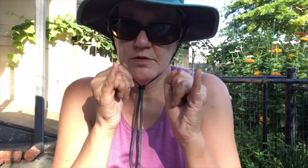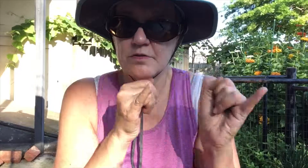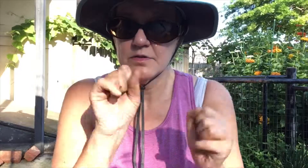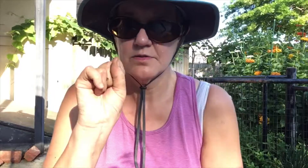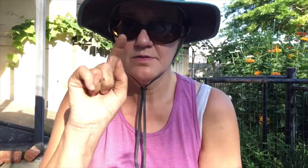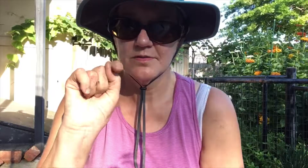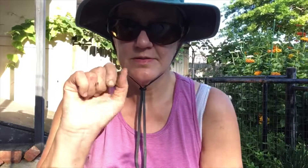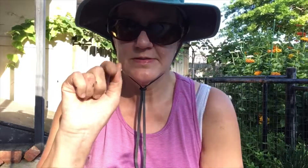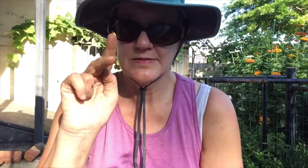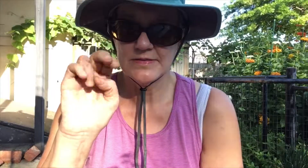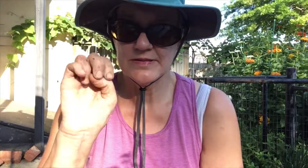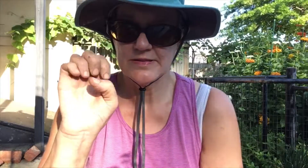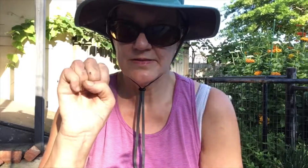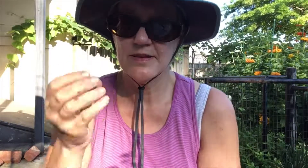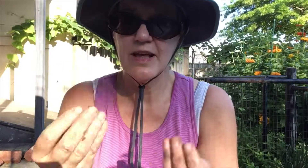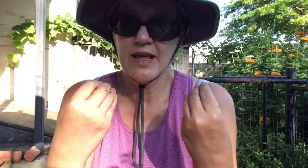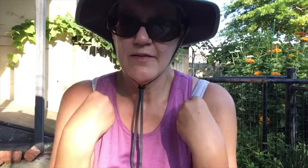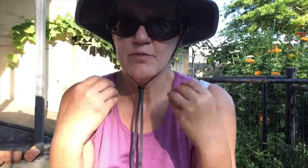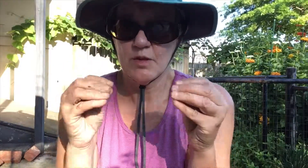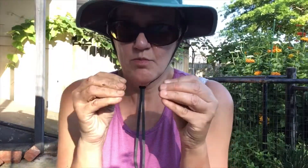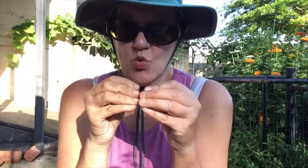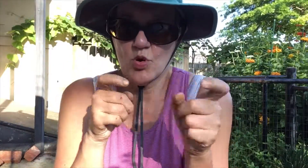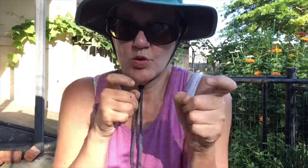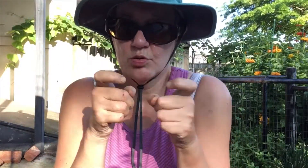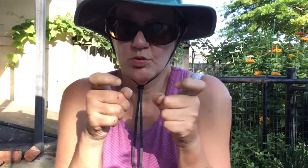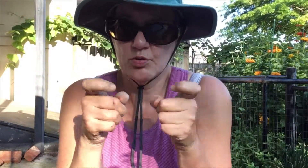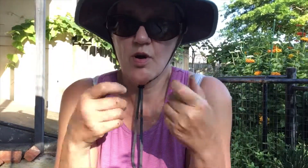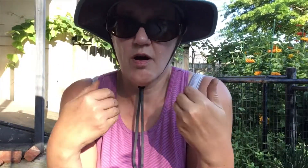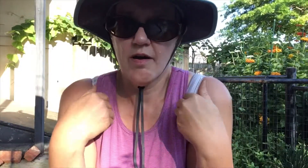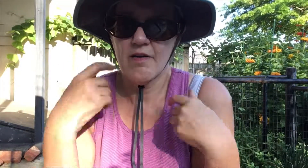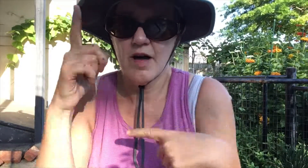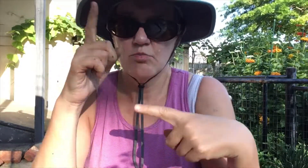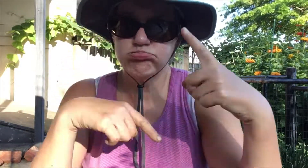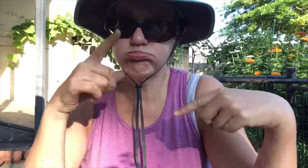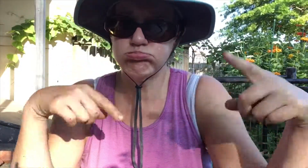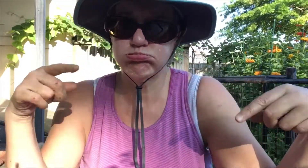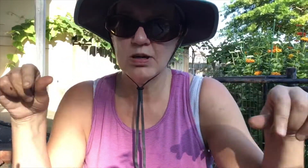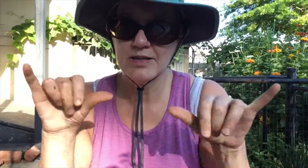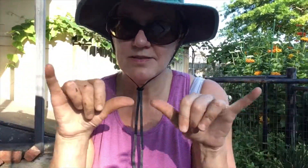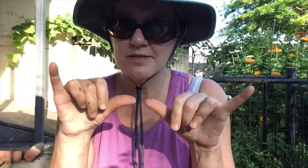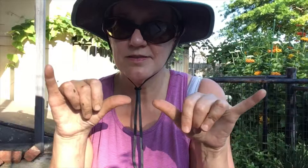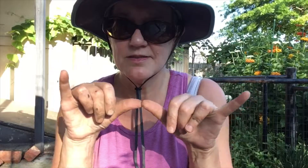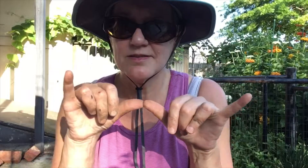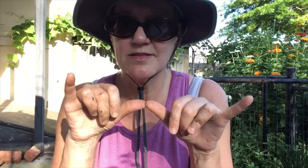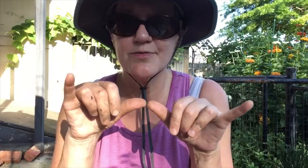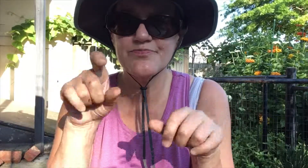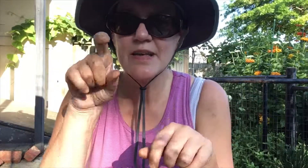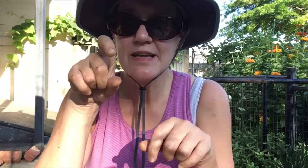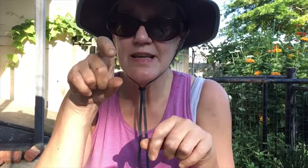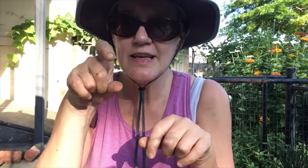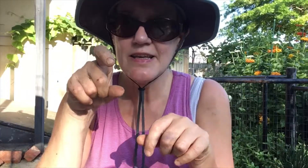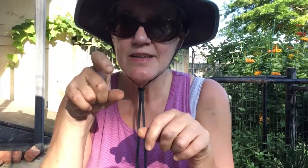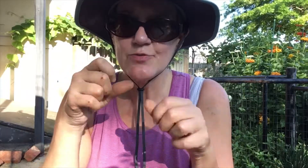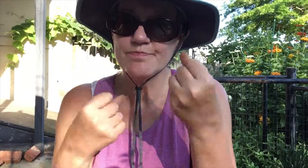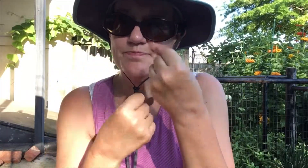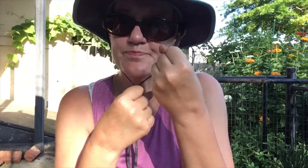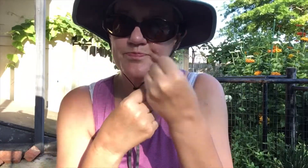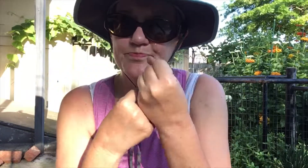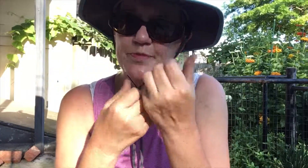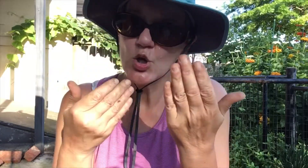them myself, but I prefer individual stakes. It gives me more control. I have a variety of sizes. So right now I